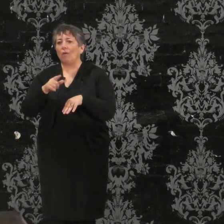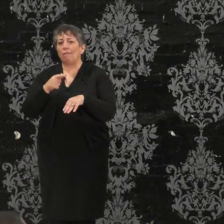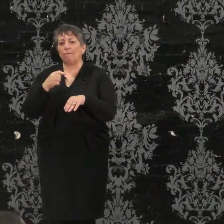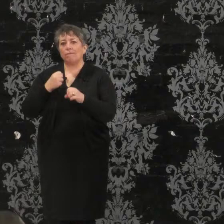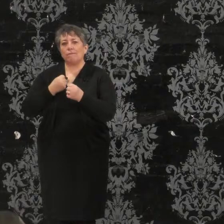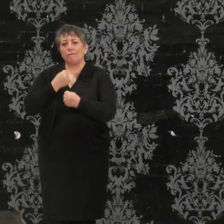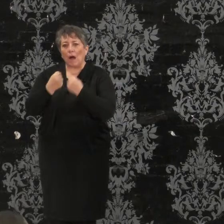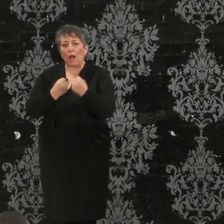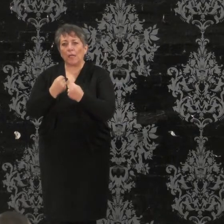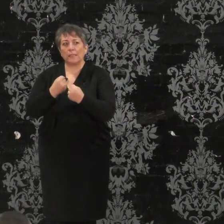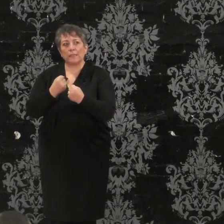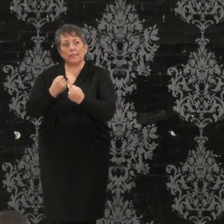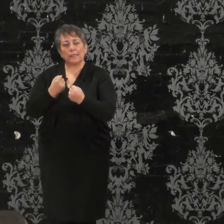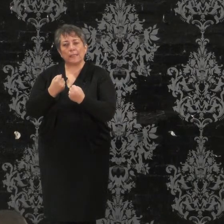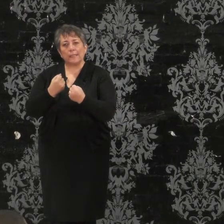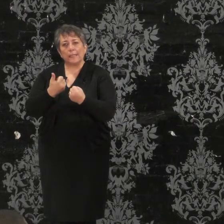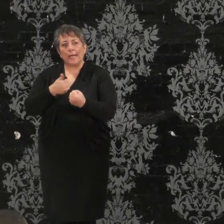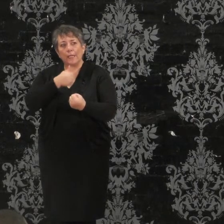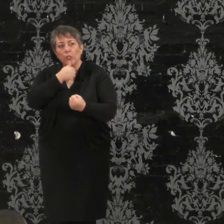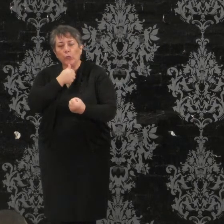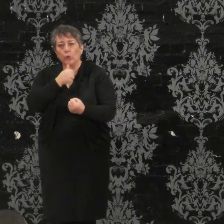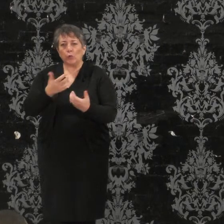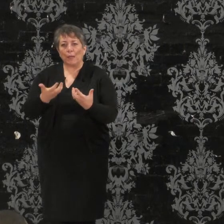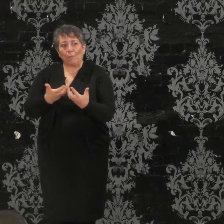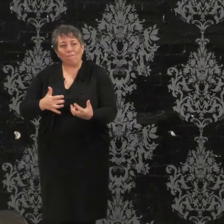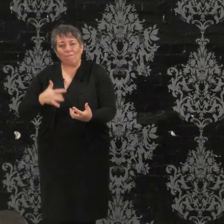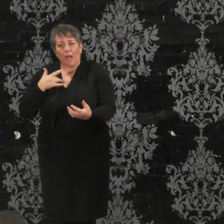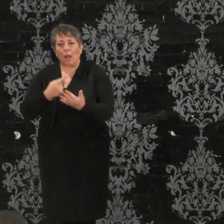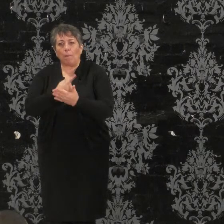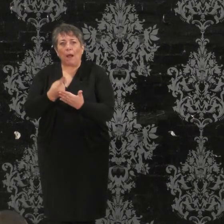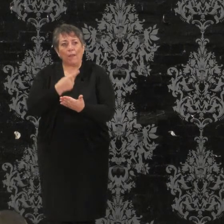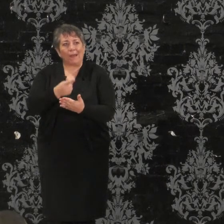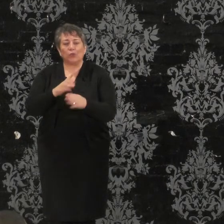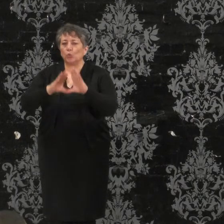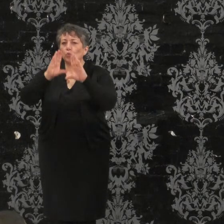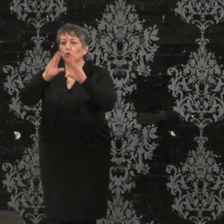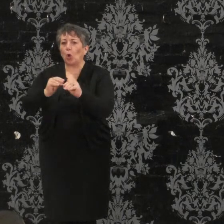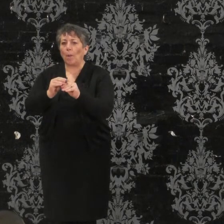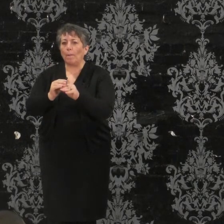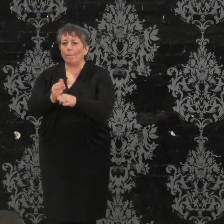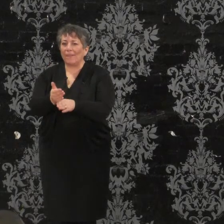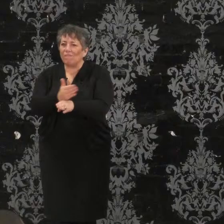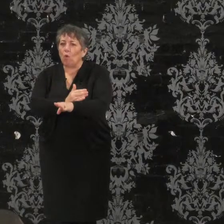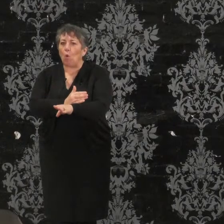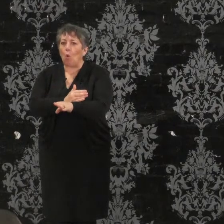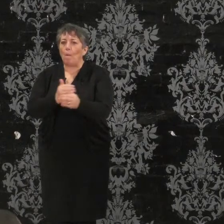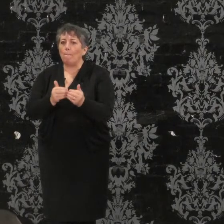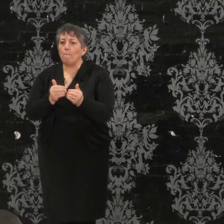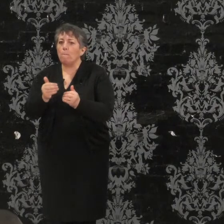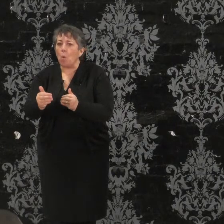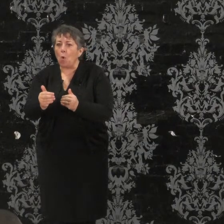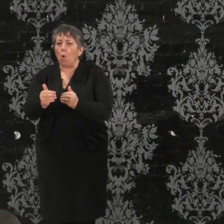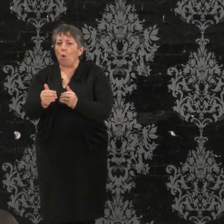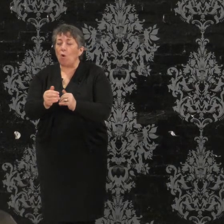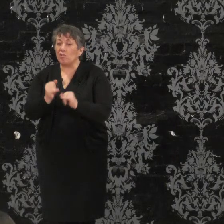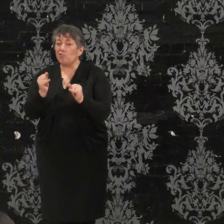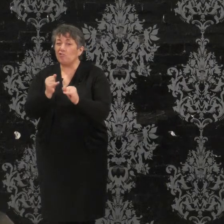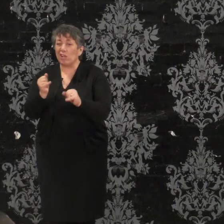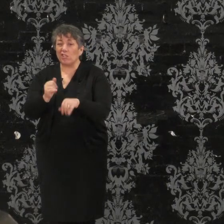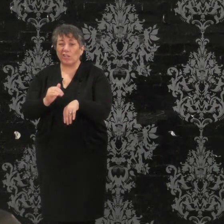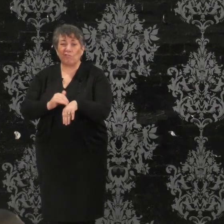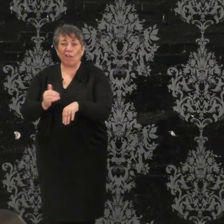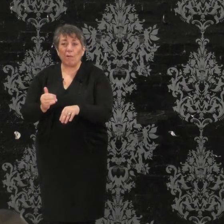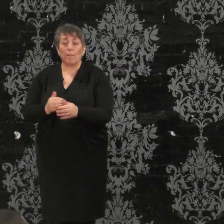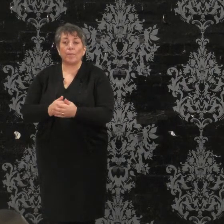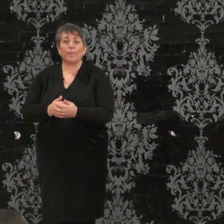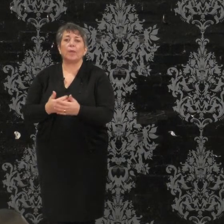even harder to prevent more tragedy. So I want to use this speech today to